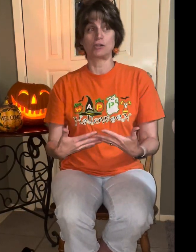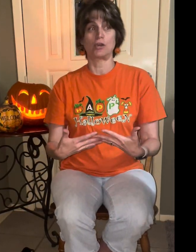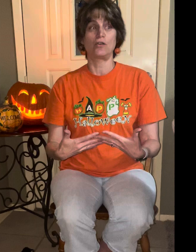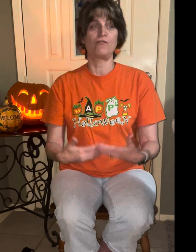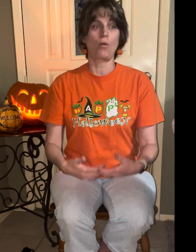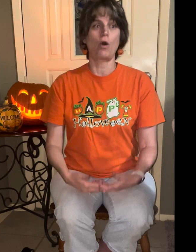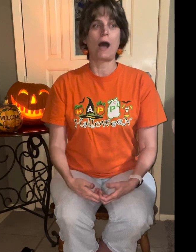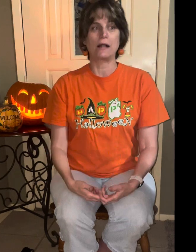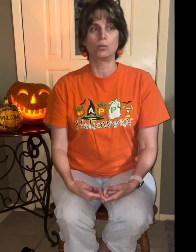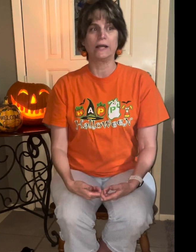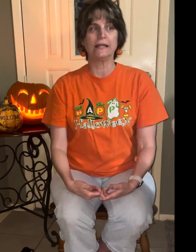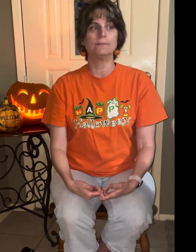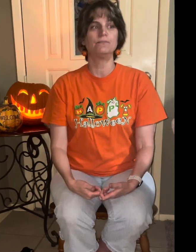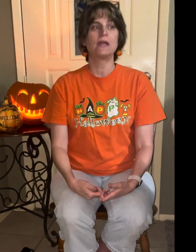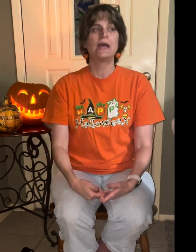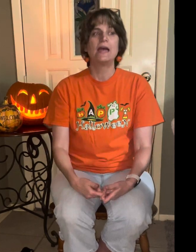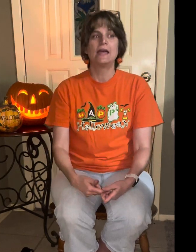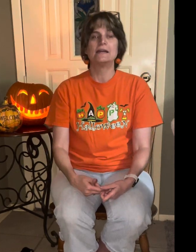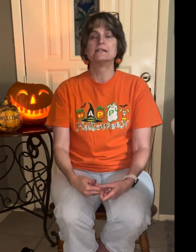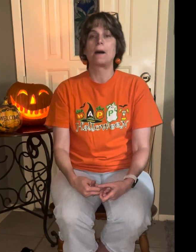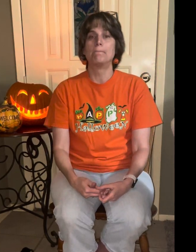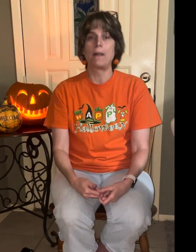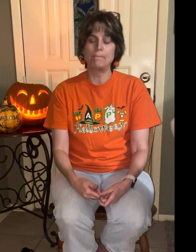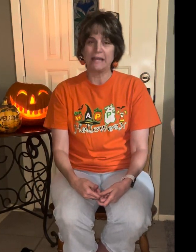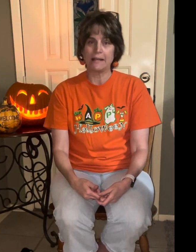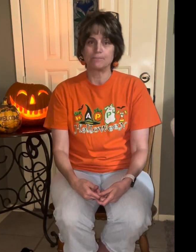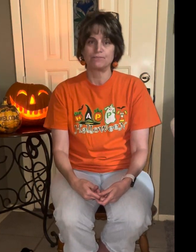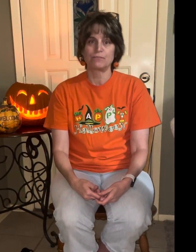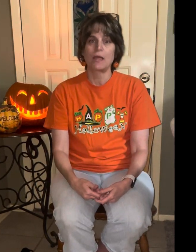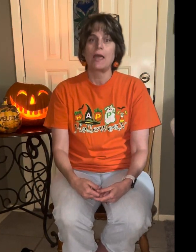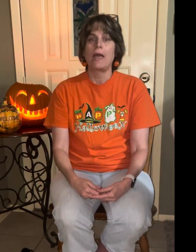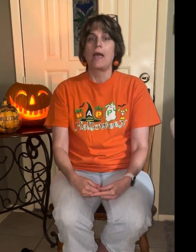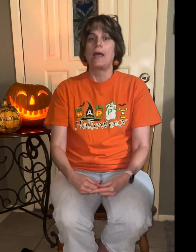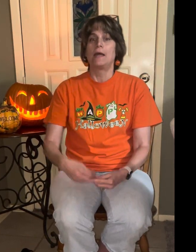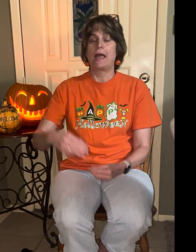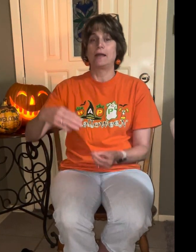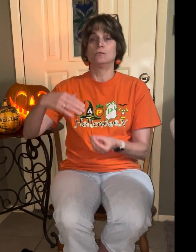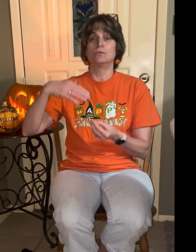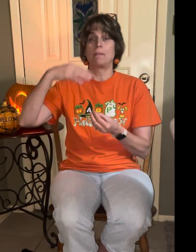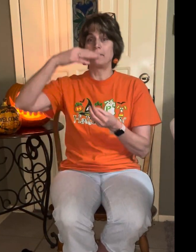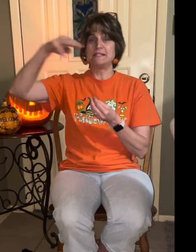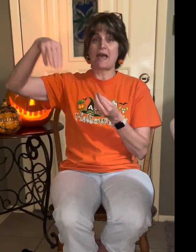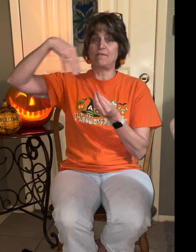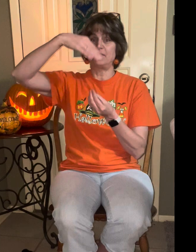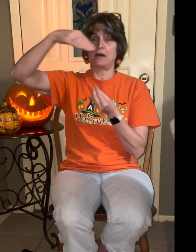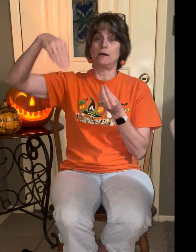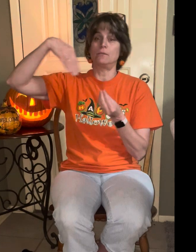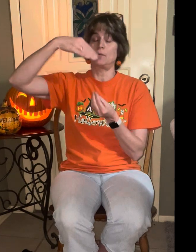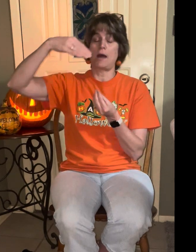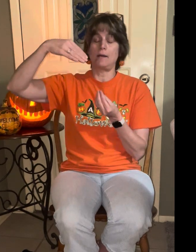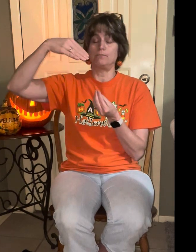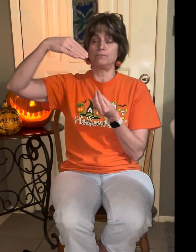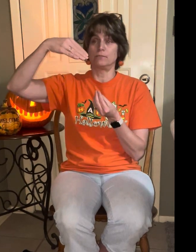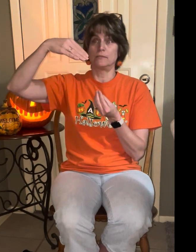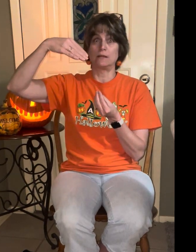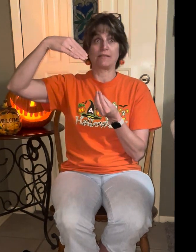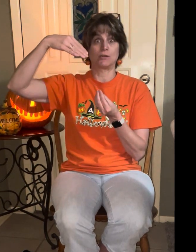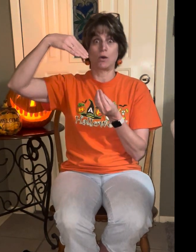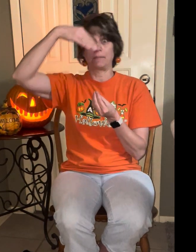character for Halloween is mummy. And mummies have the like the toilet